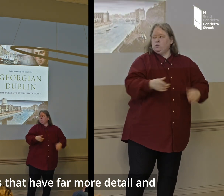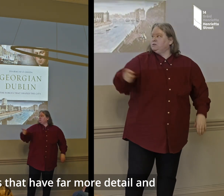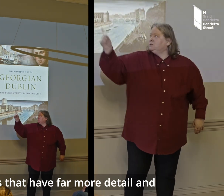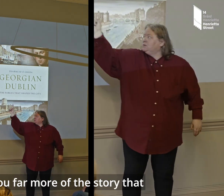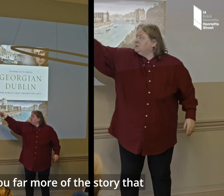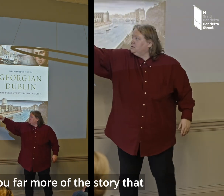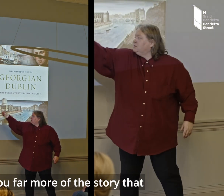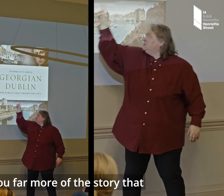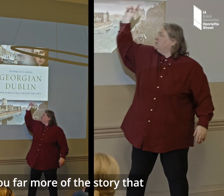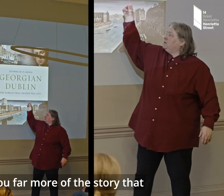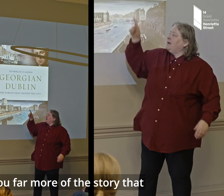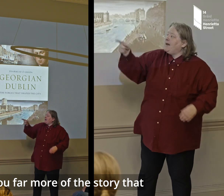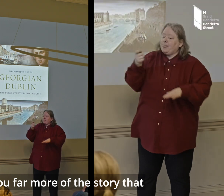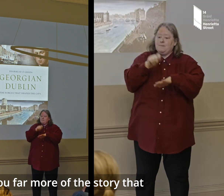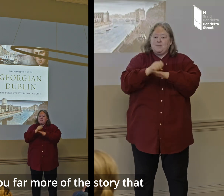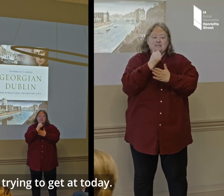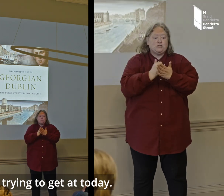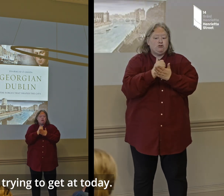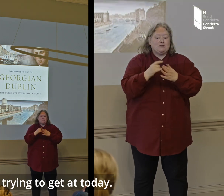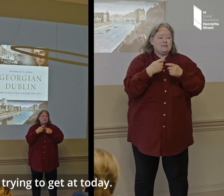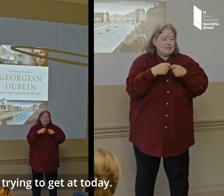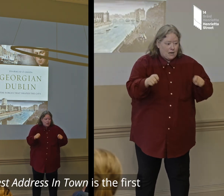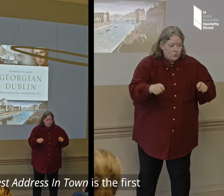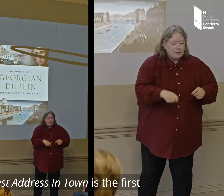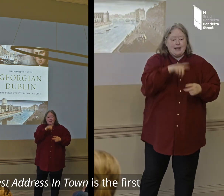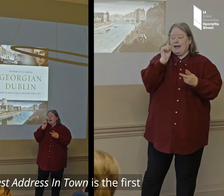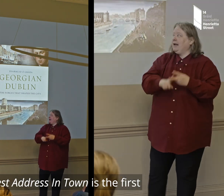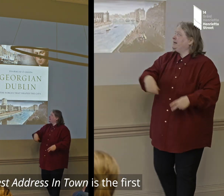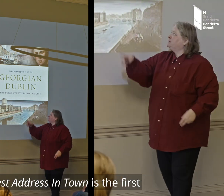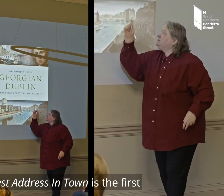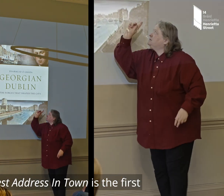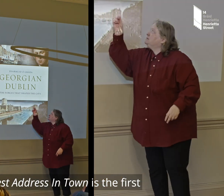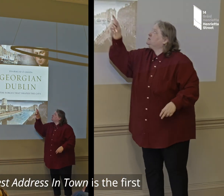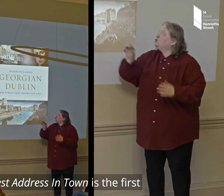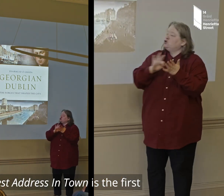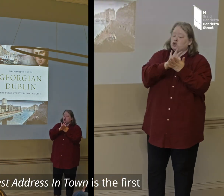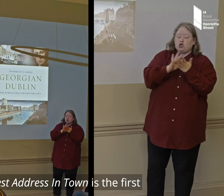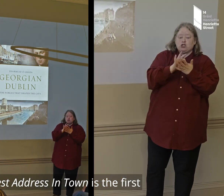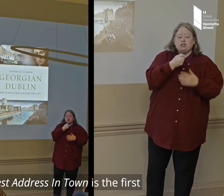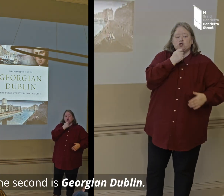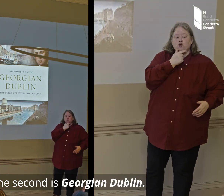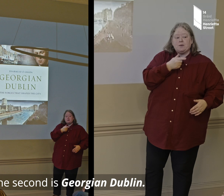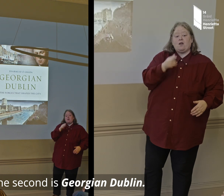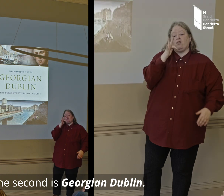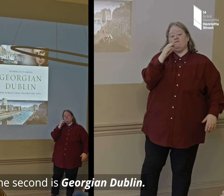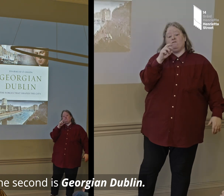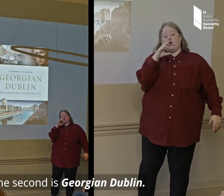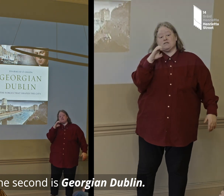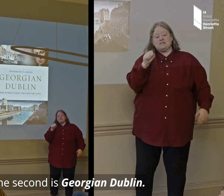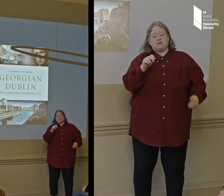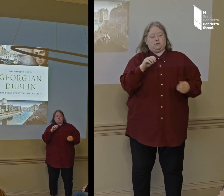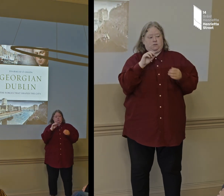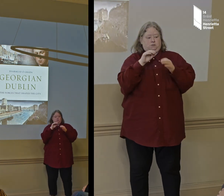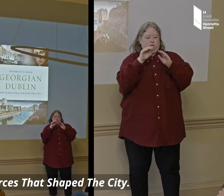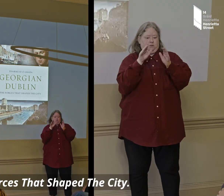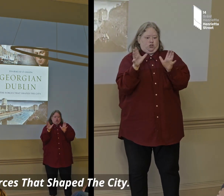detail and will tell you far more of the story that I'm trying to get at today. So The Best Address in Town is the first one, and the second is Georgian